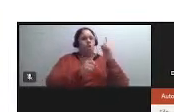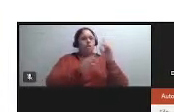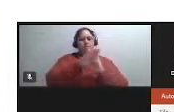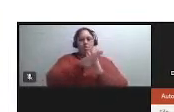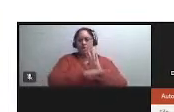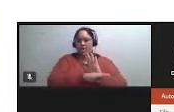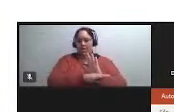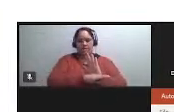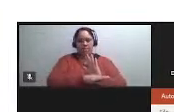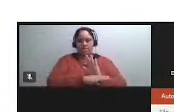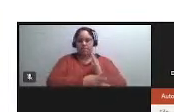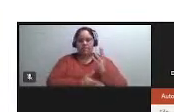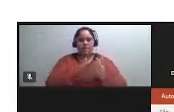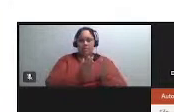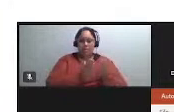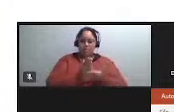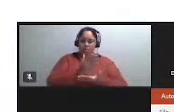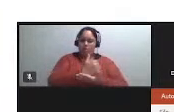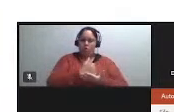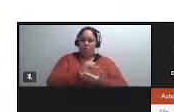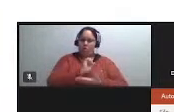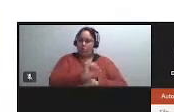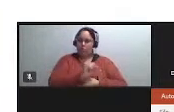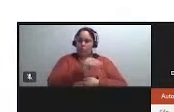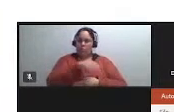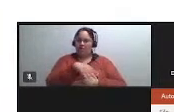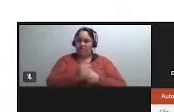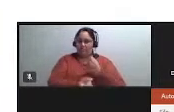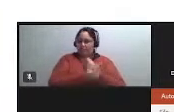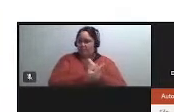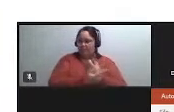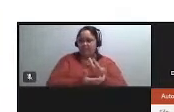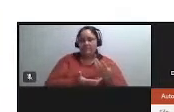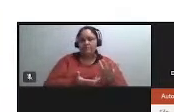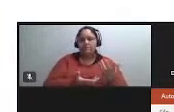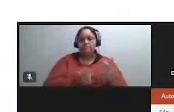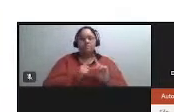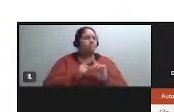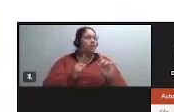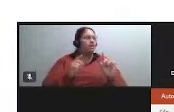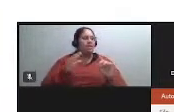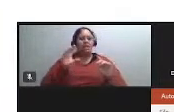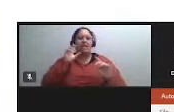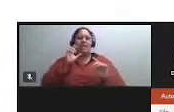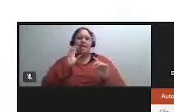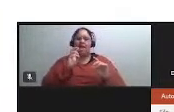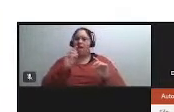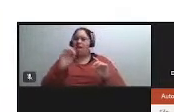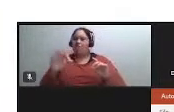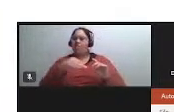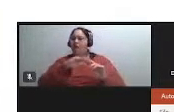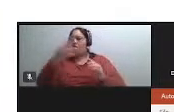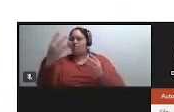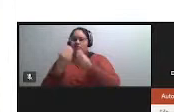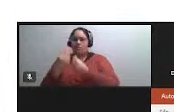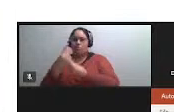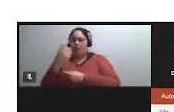program, its procurement take doesn't happen, but everything else is